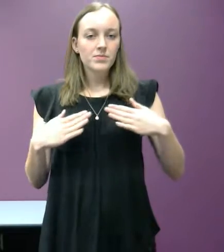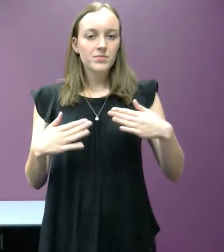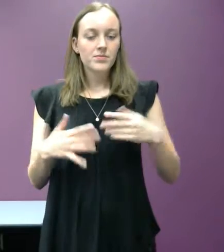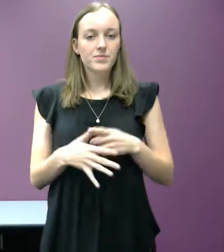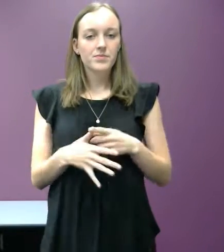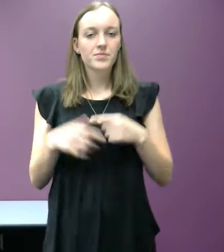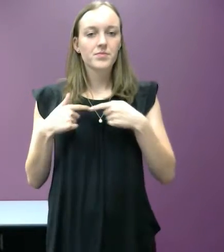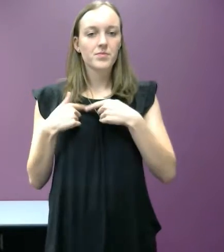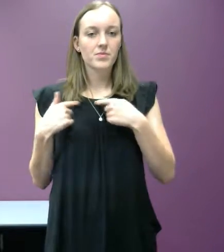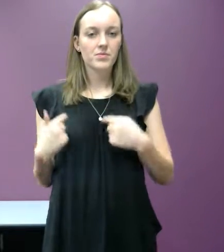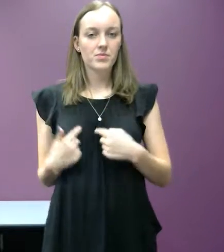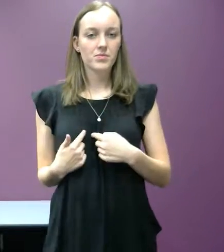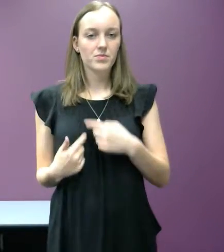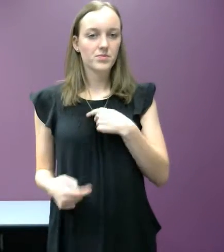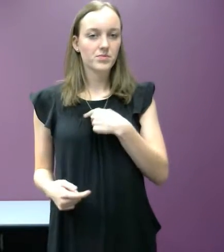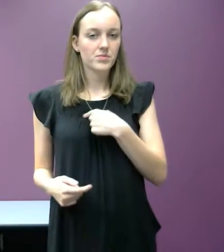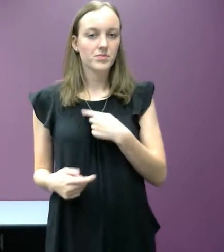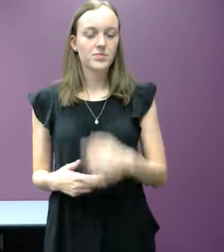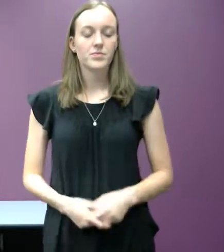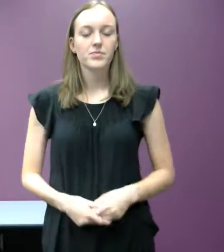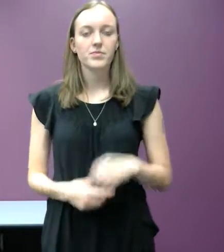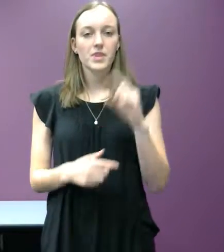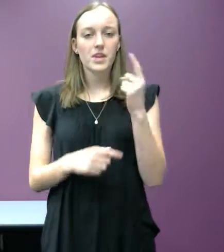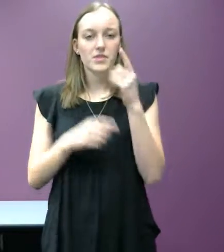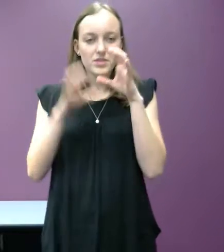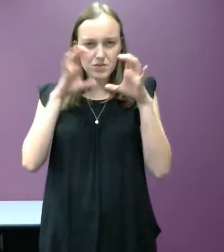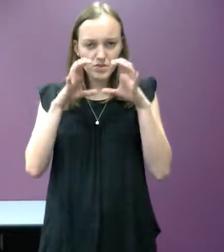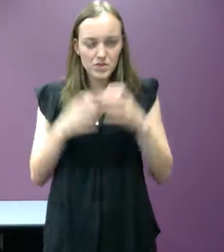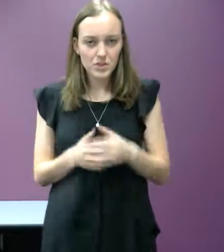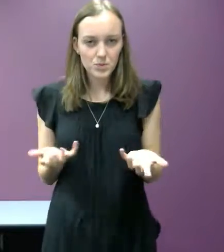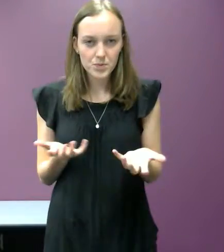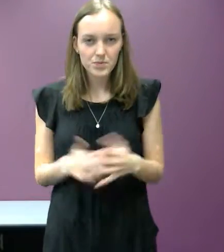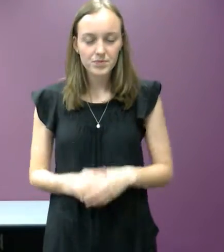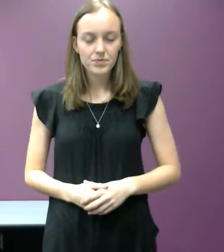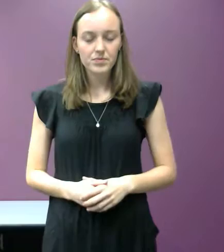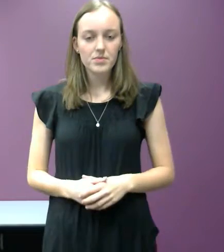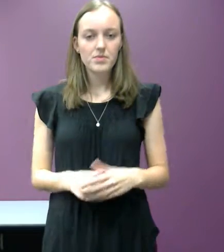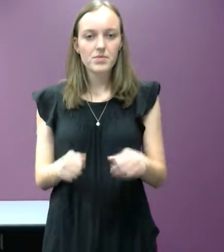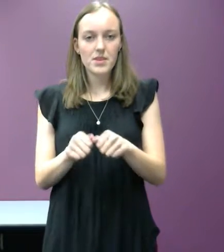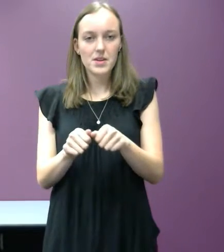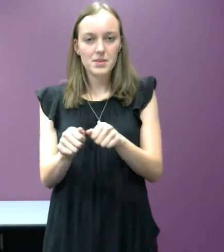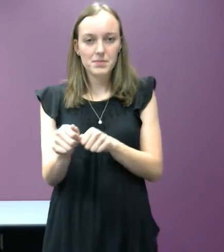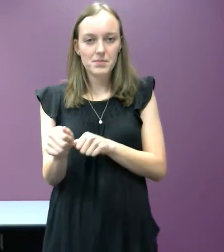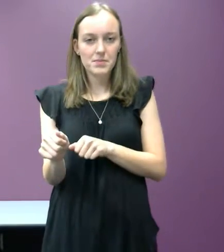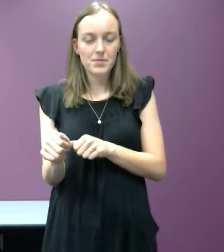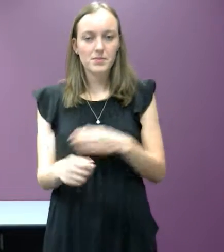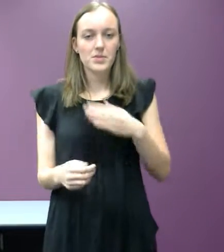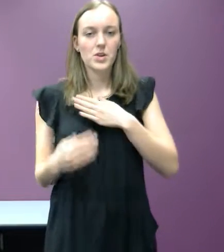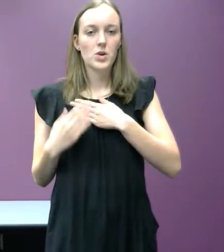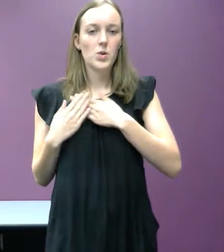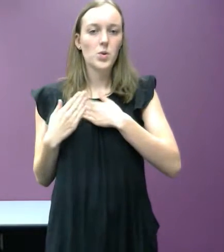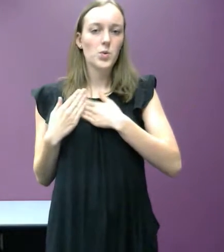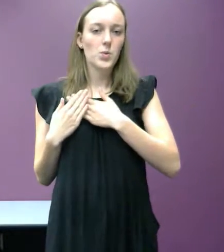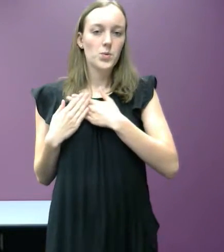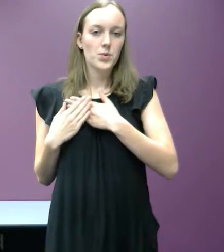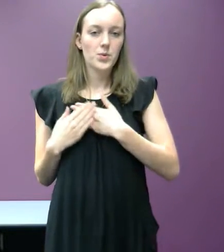do is, our first investigation is going to be where we measure our heart rate. And we're going to go